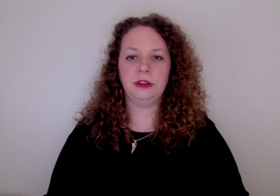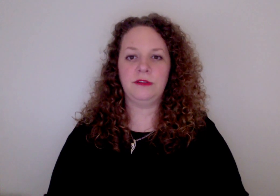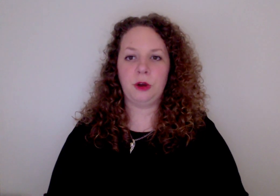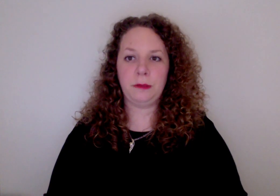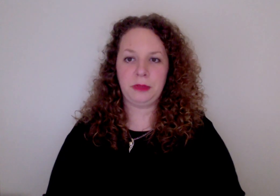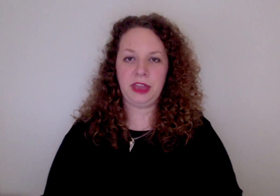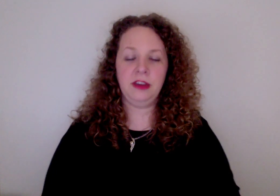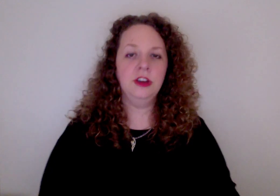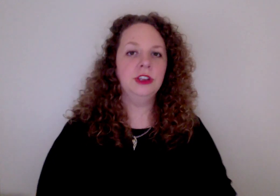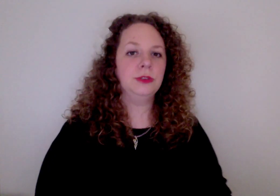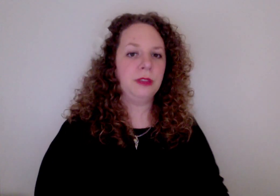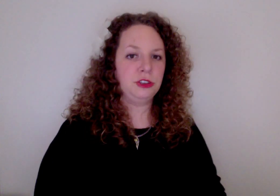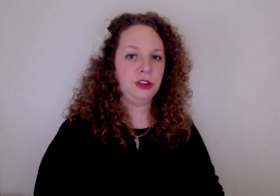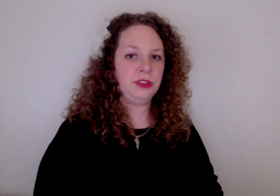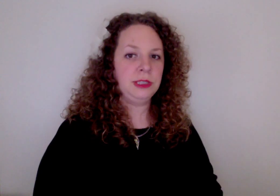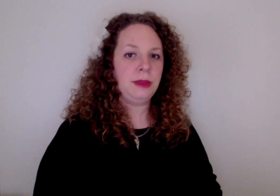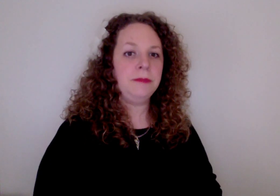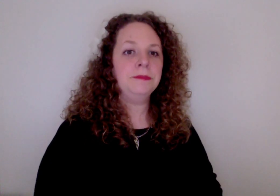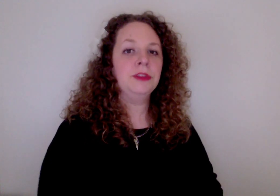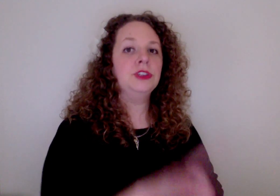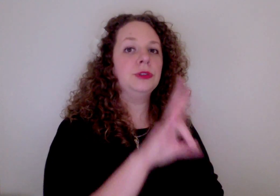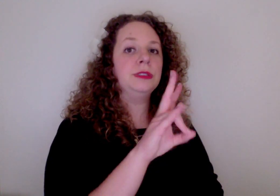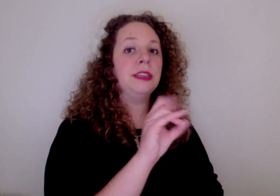707-235-3104, okay? So I'm going to turn this way. So